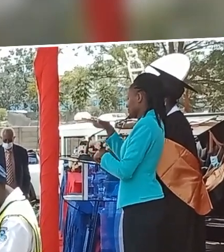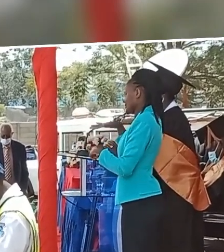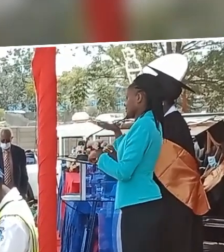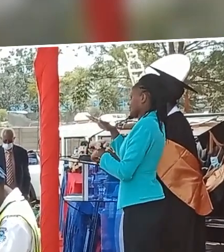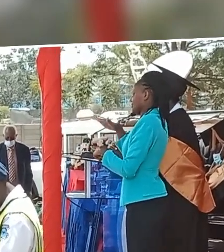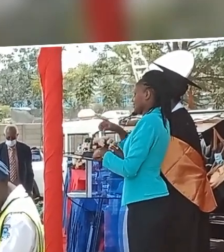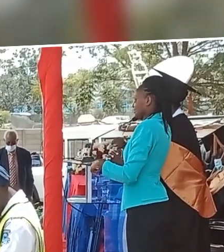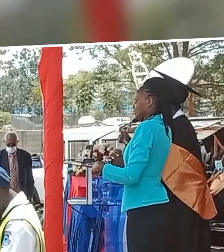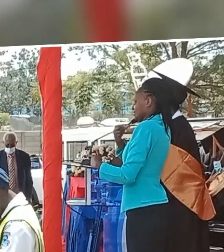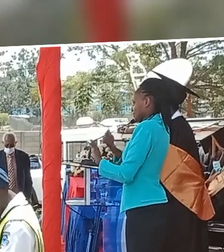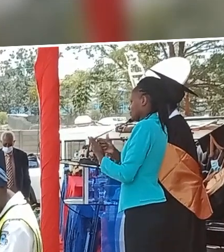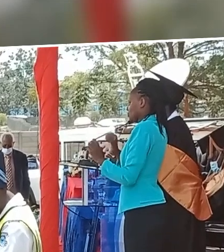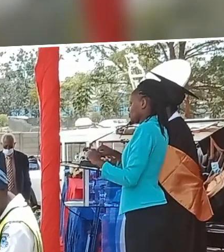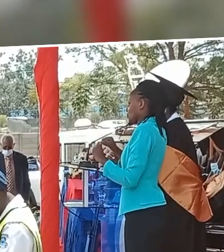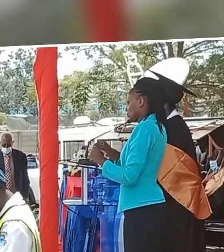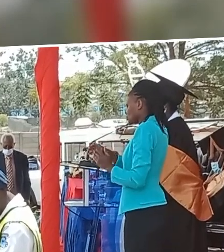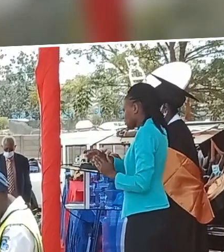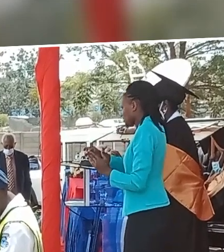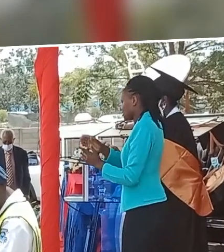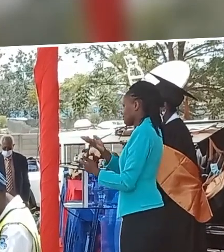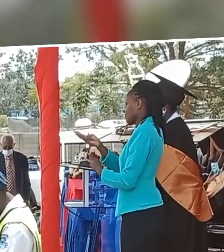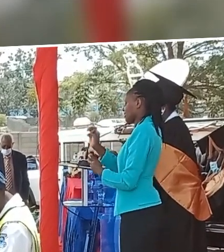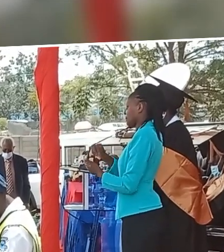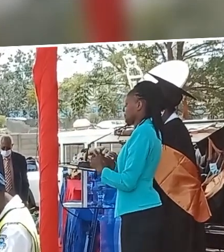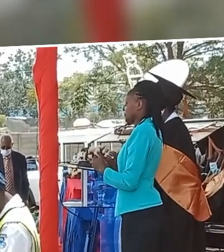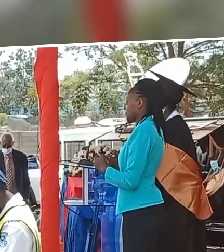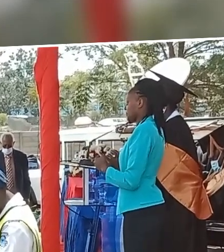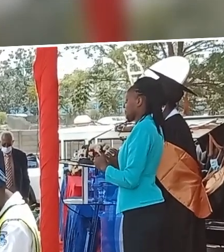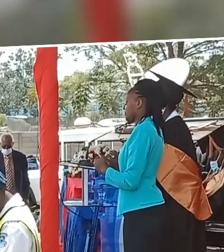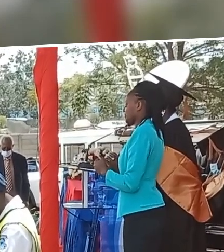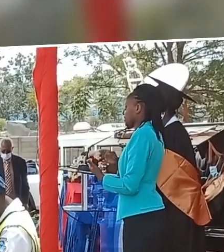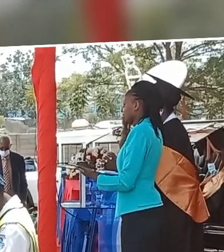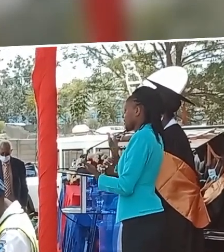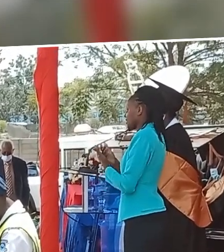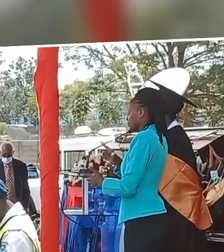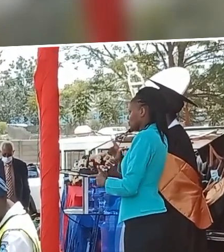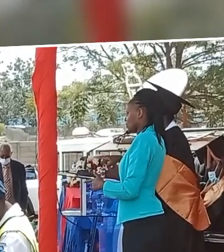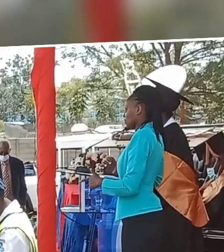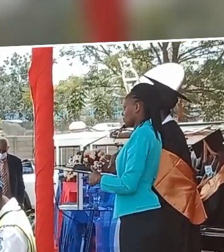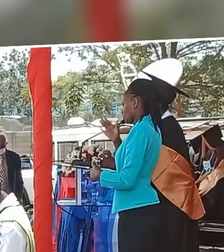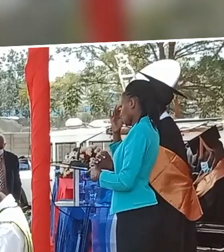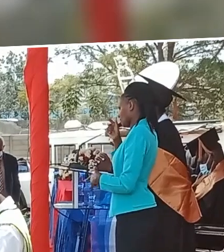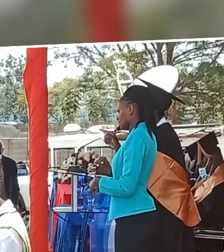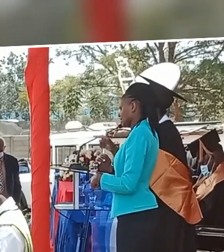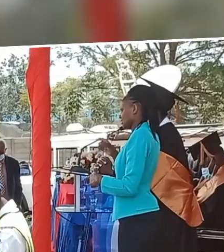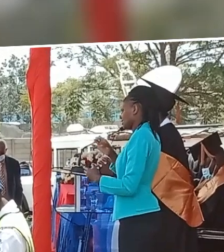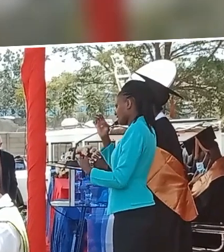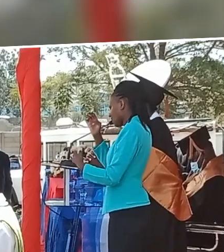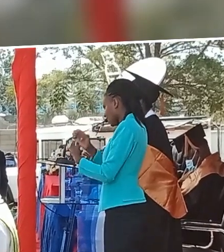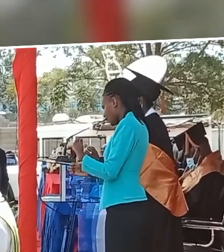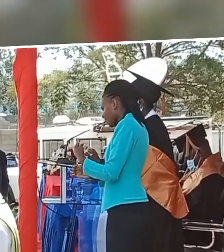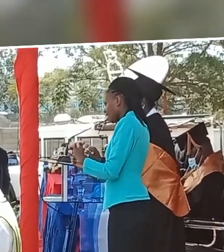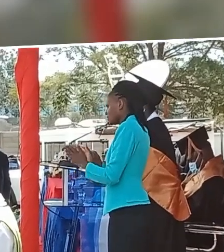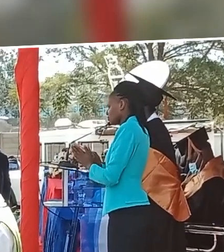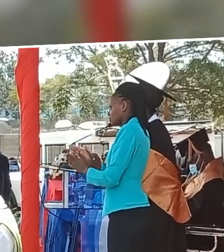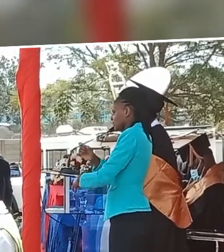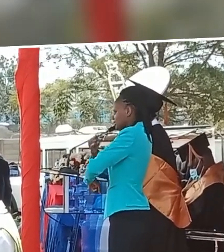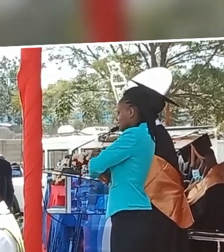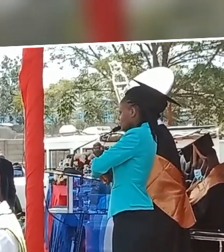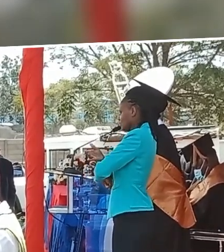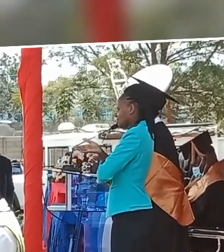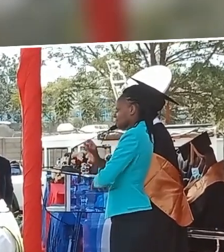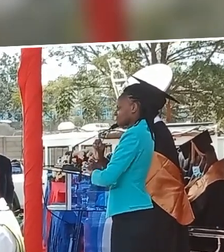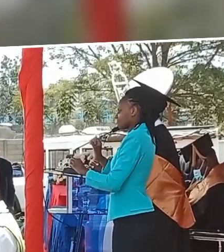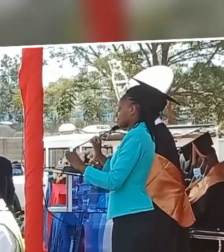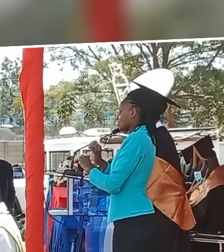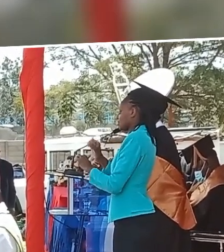your grace will sustain them. Thank you because, Lord, this is not the end of them with this institution. But,